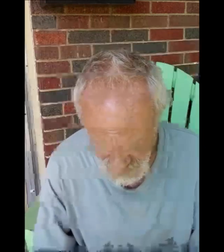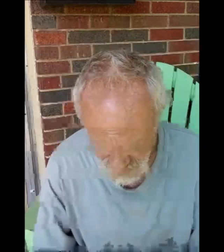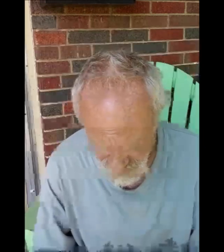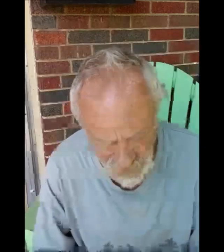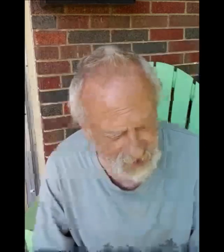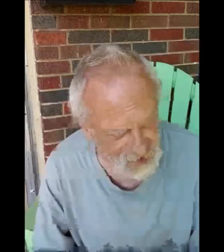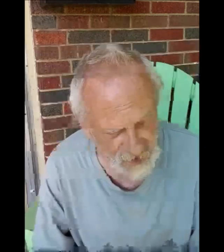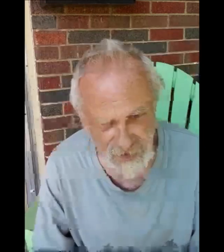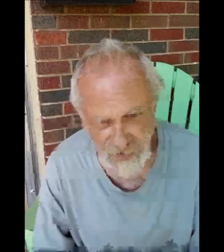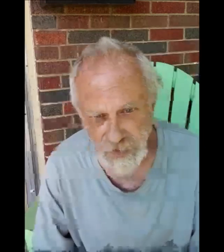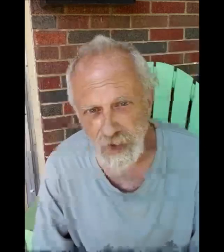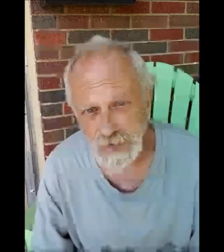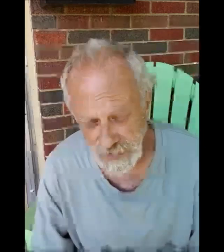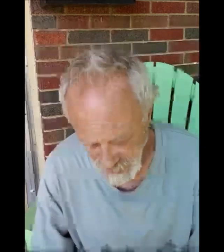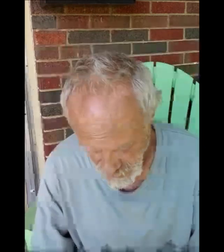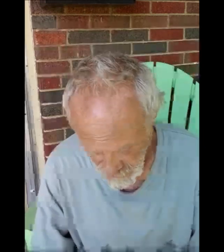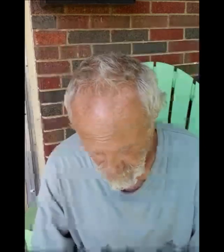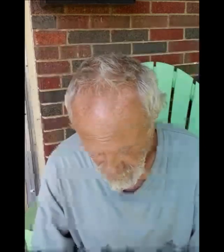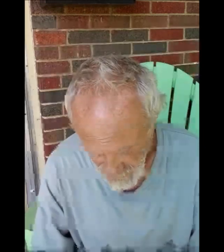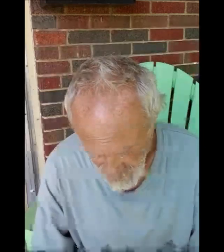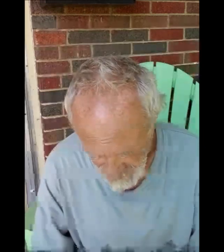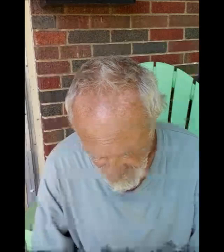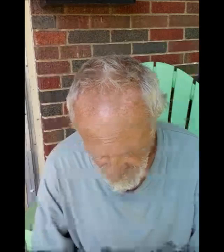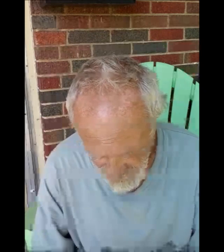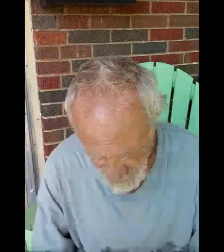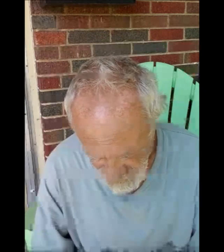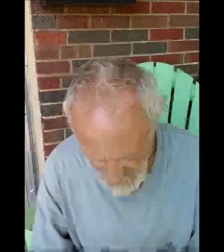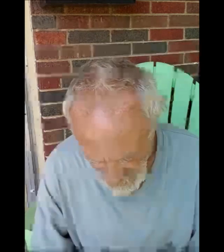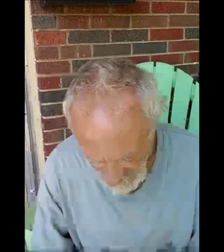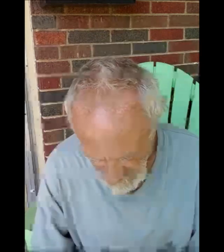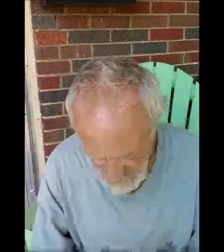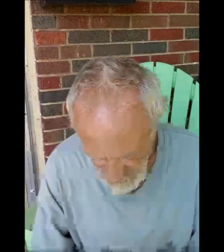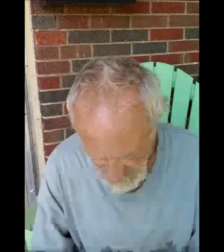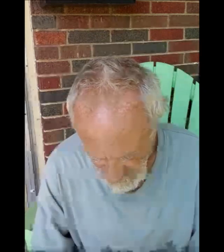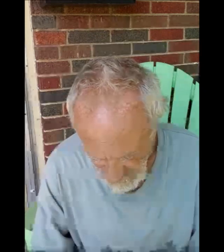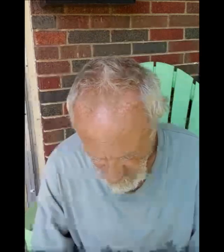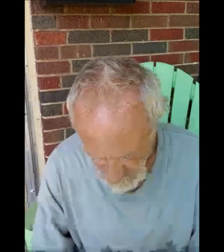sneaky and is done undercover. The Indian sign for stealing shows